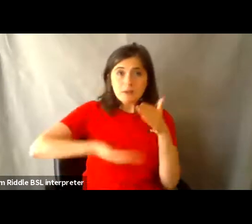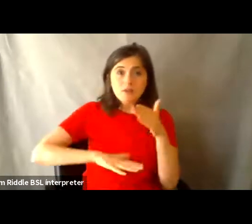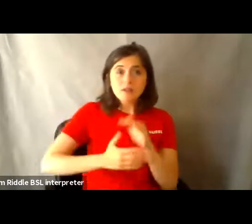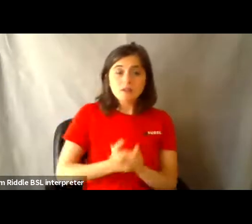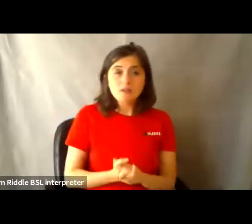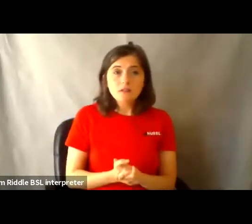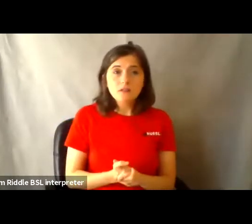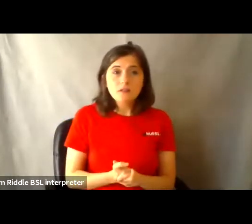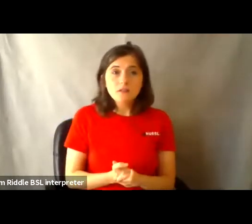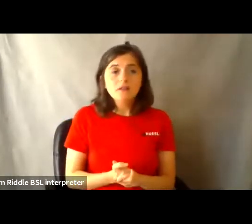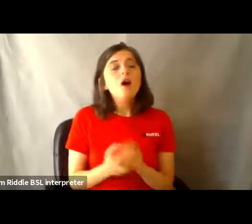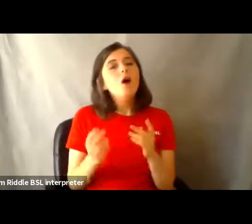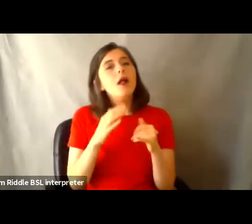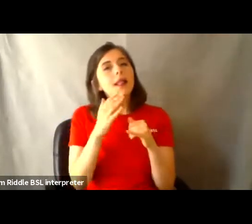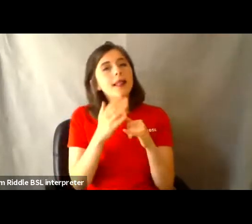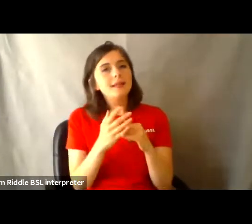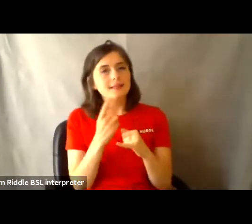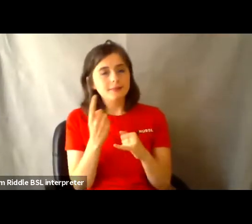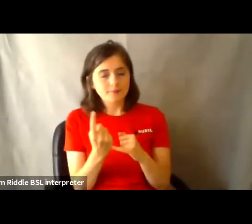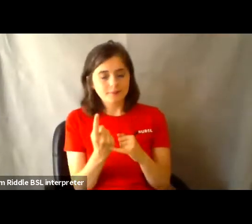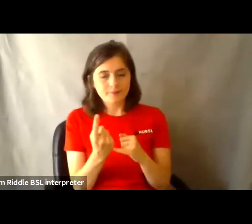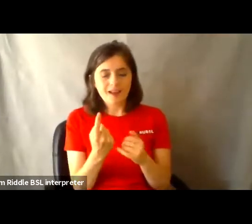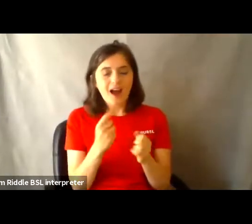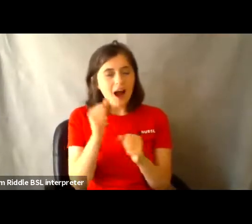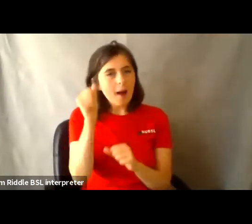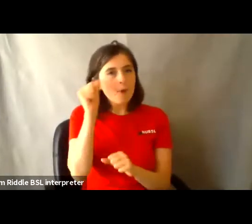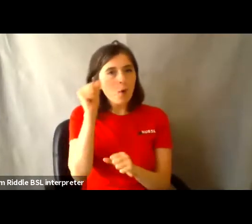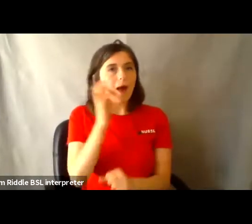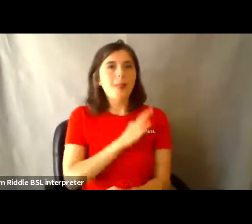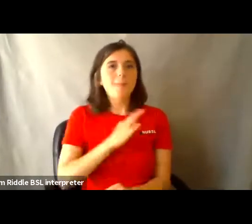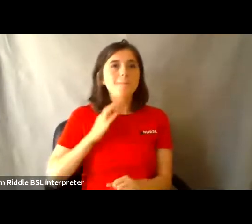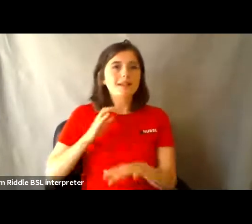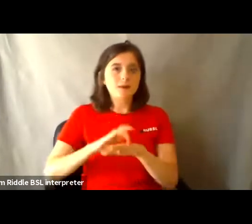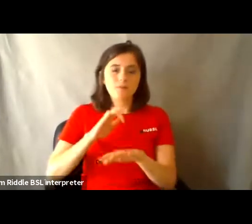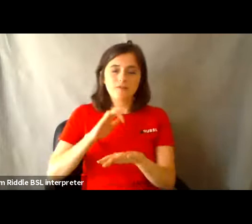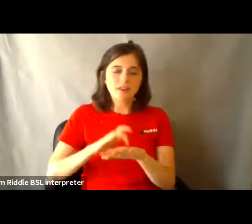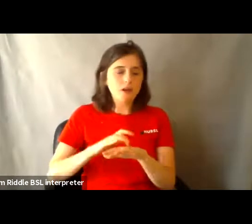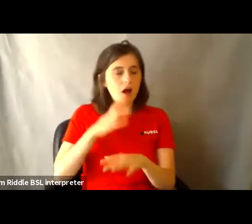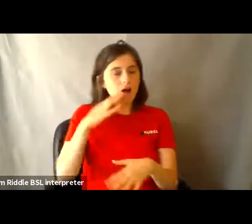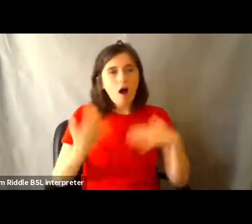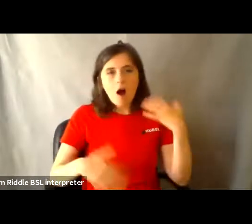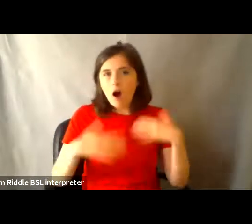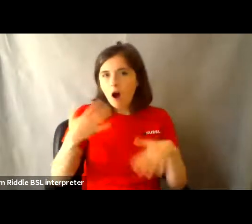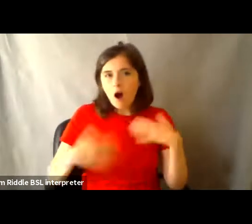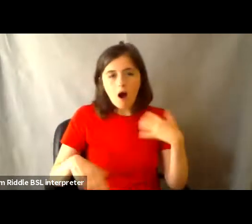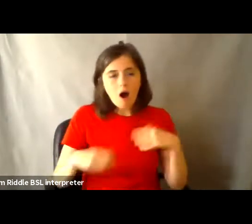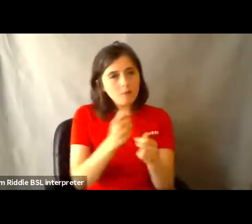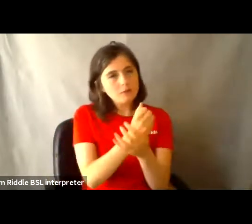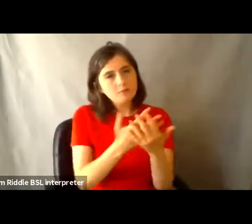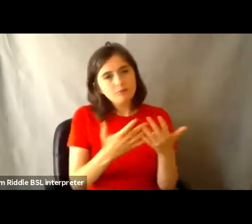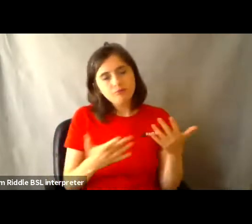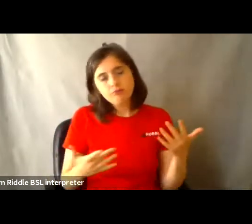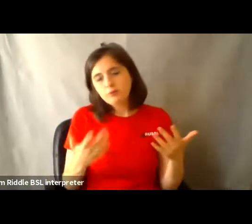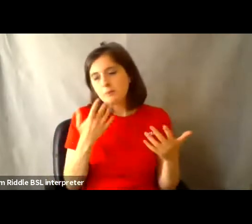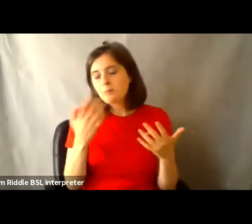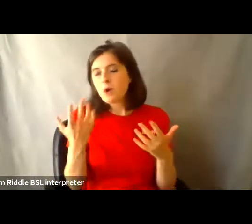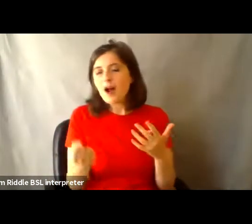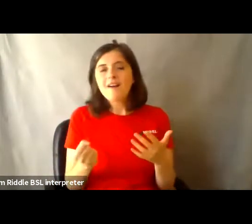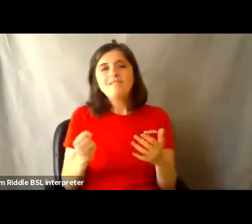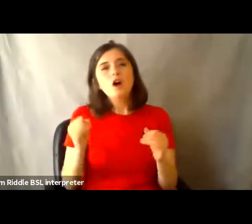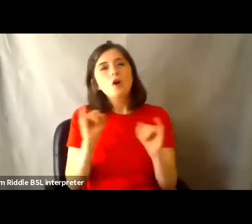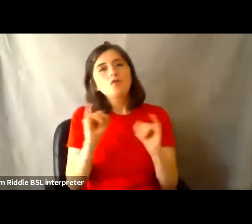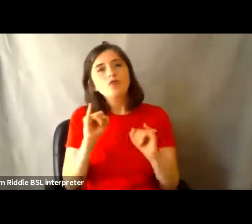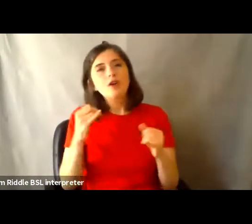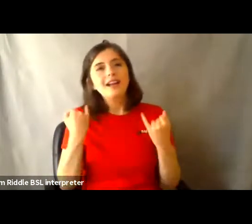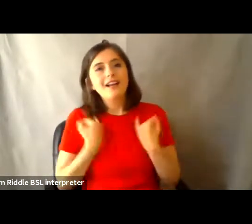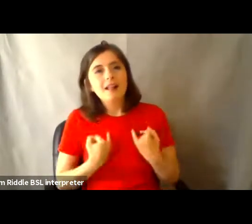Lastly, I'm very aware that the medical profession has caused much harm to many people with chronic illnesses and other disabilities. But